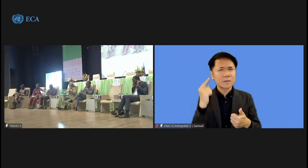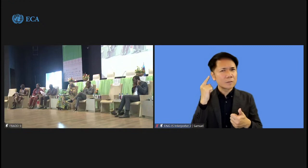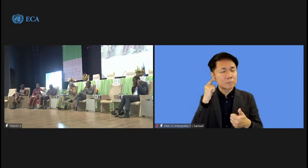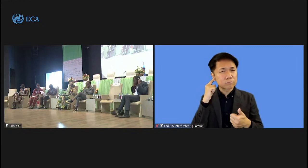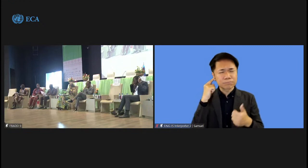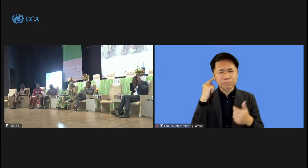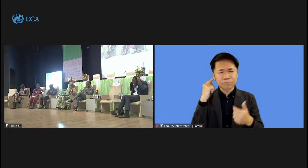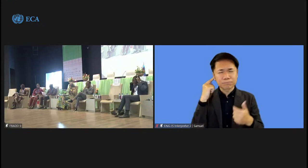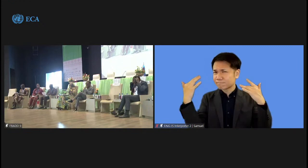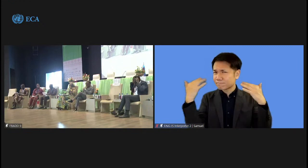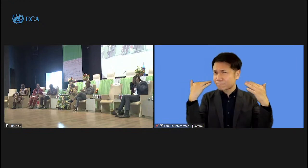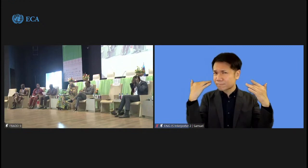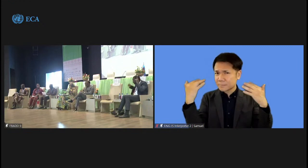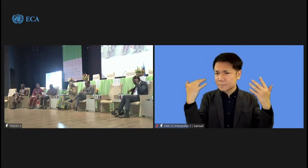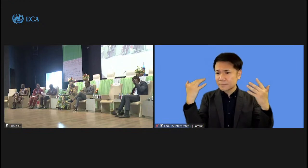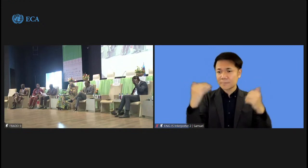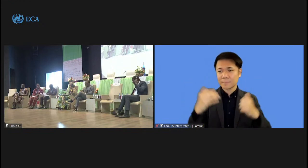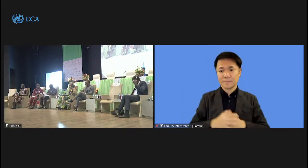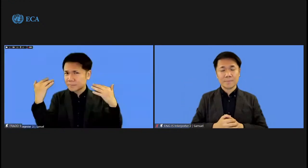me?